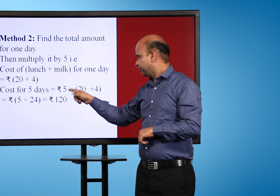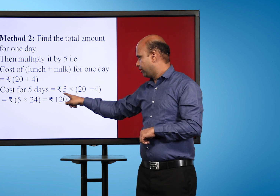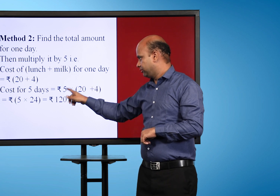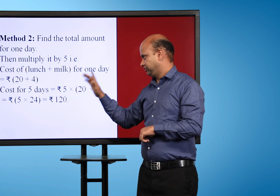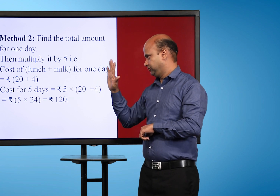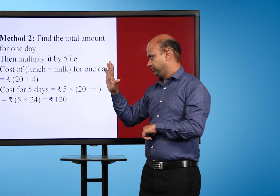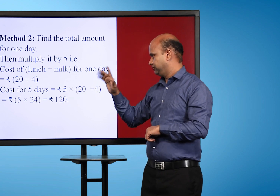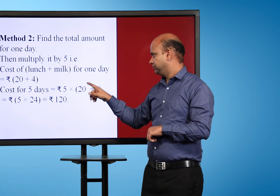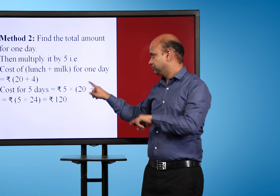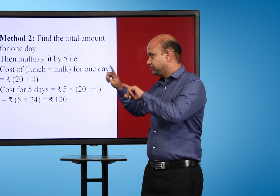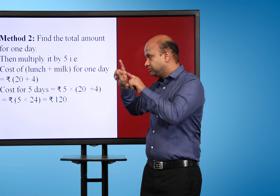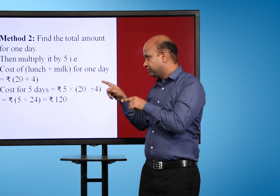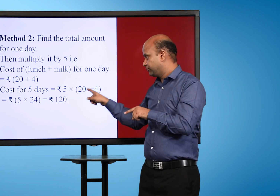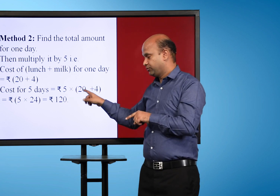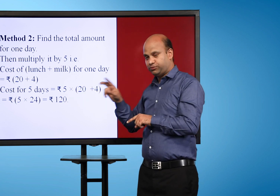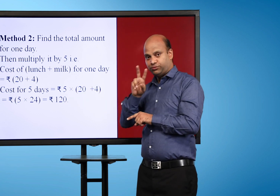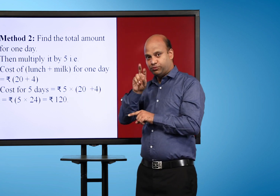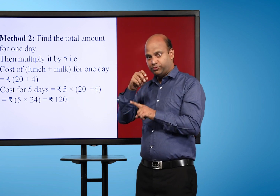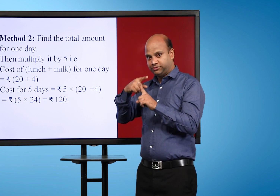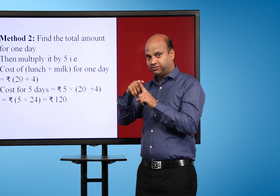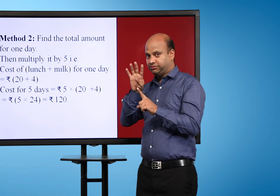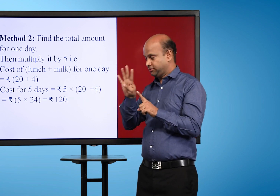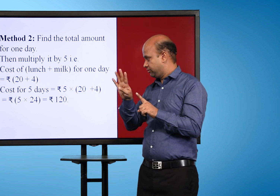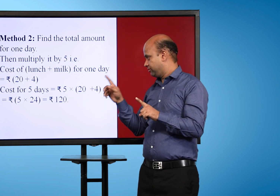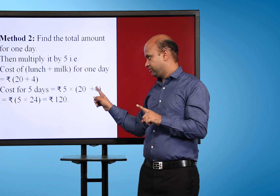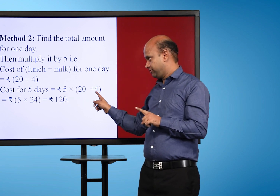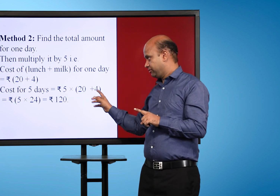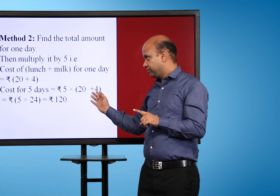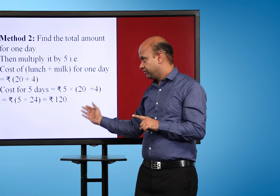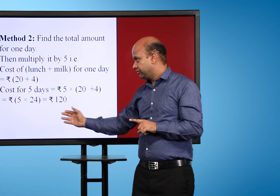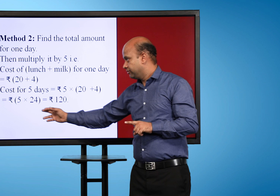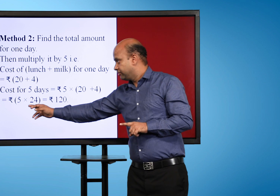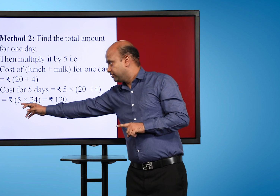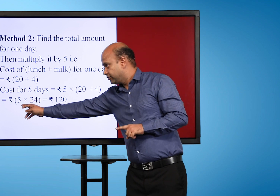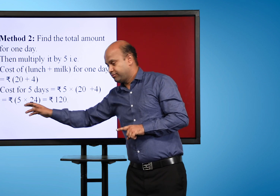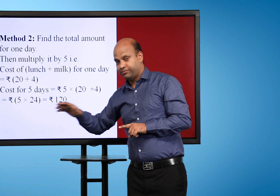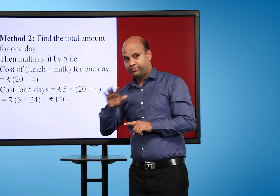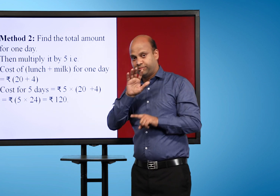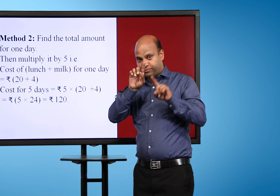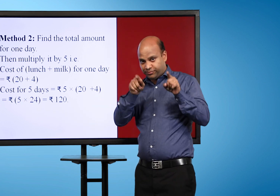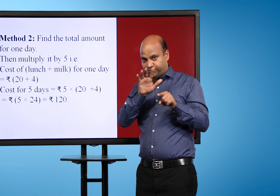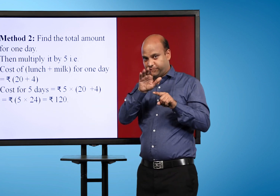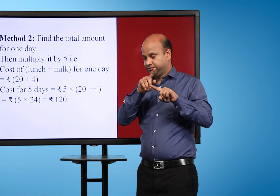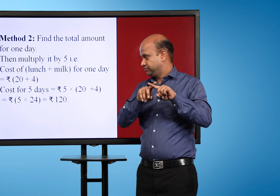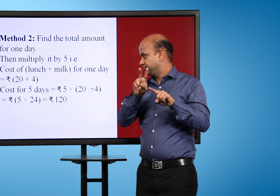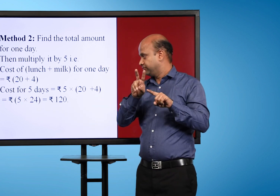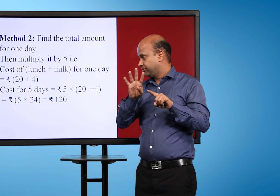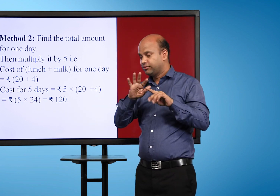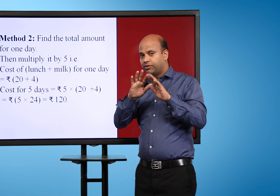5 multiplied by, in brackets, 20 plus 4 rupees, which is equal to, in brackets, 5 multiplied by